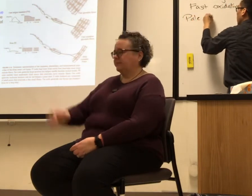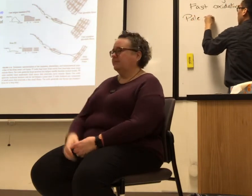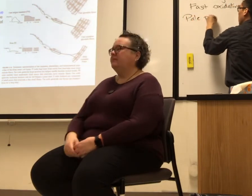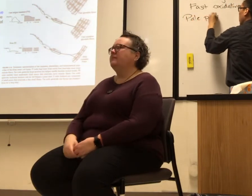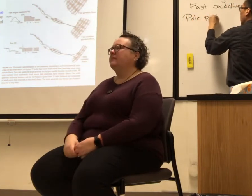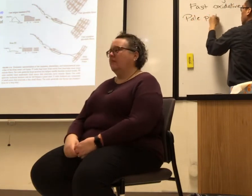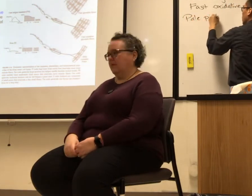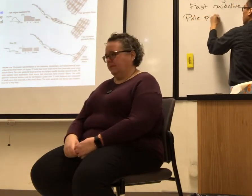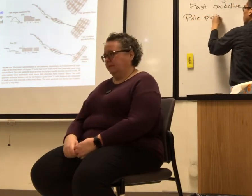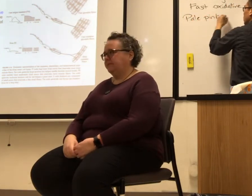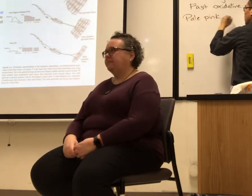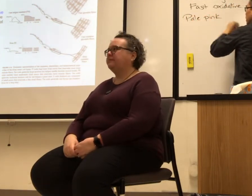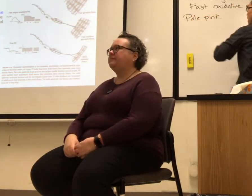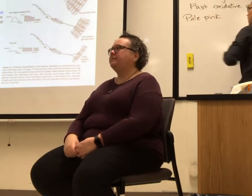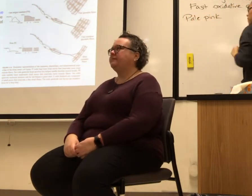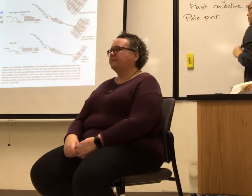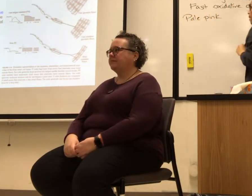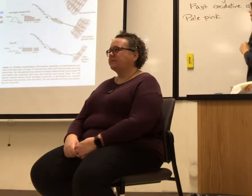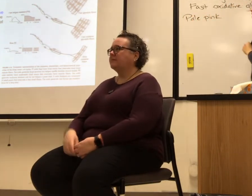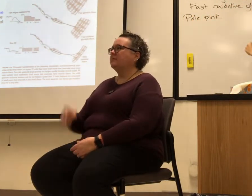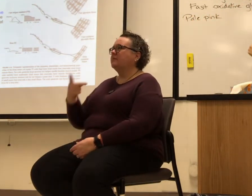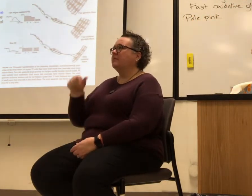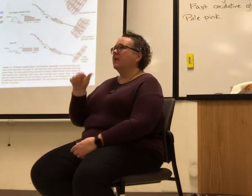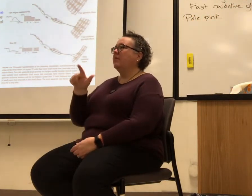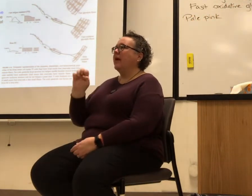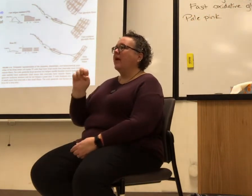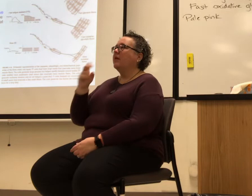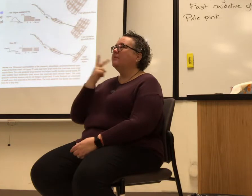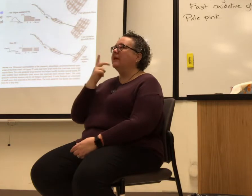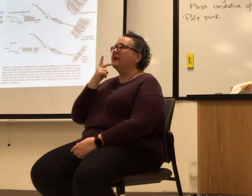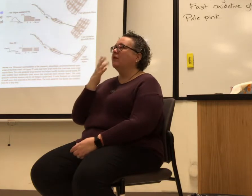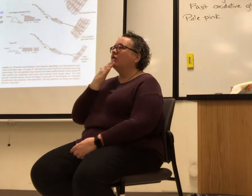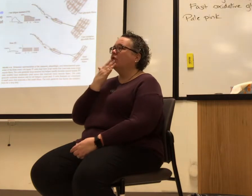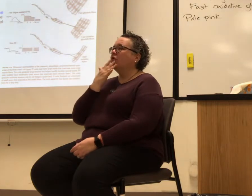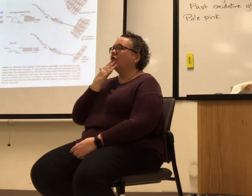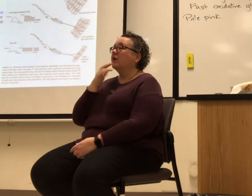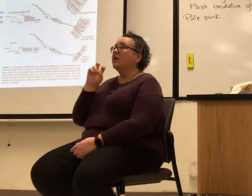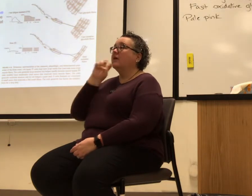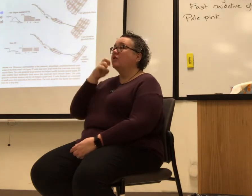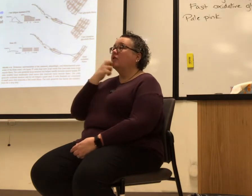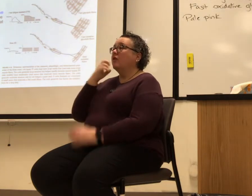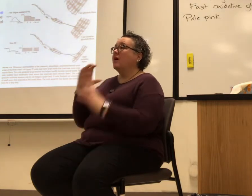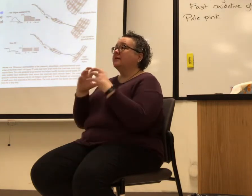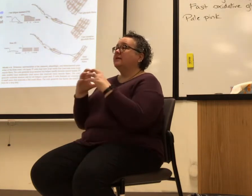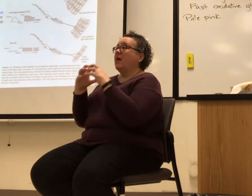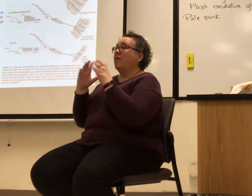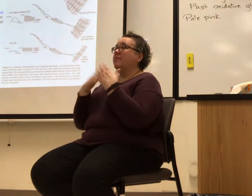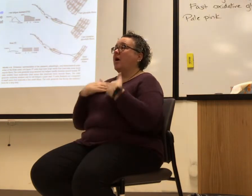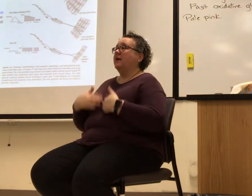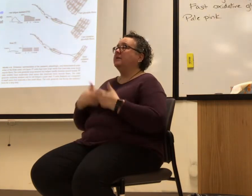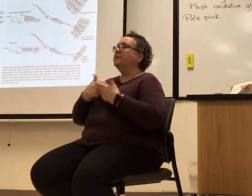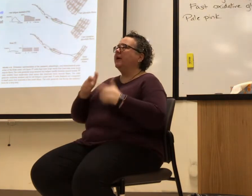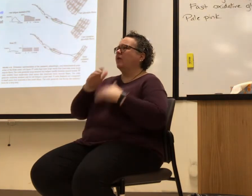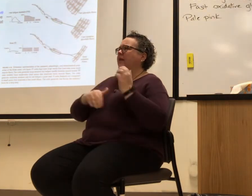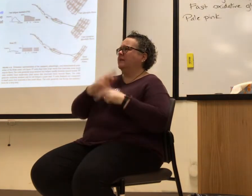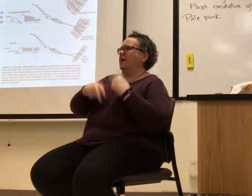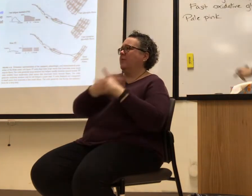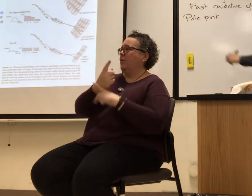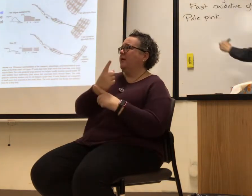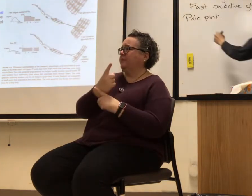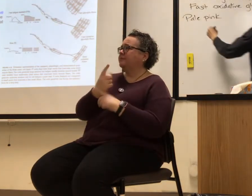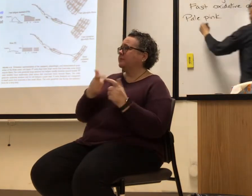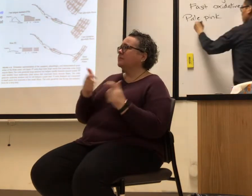pink color, and the neuron cell bodies, well, they're larger than type 1s,